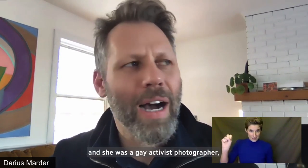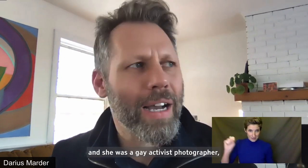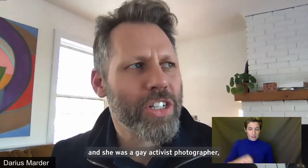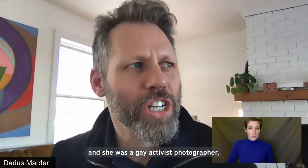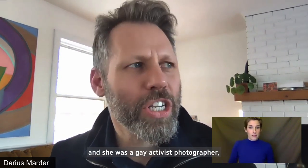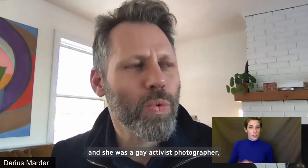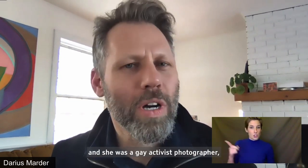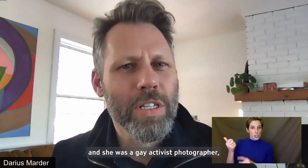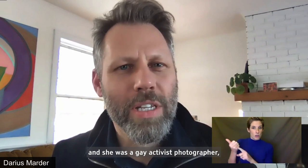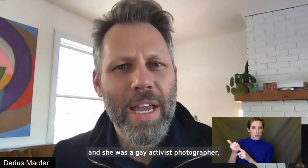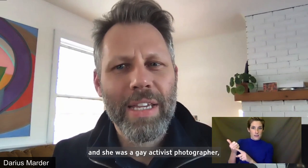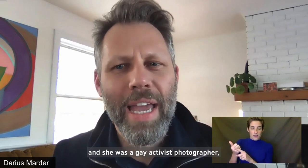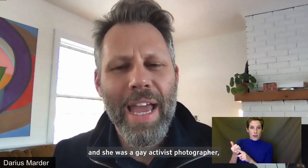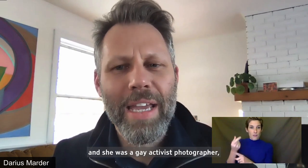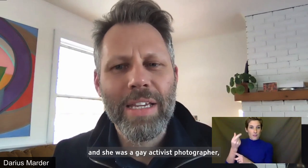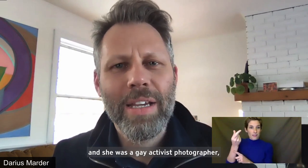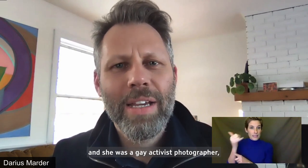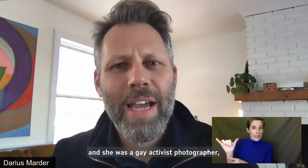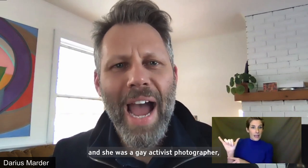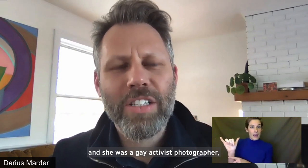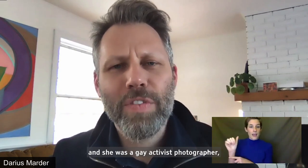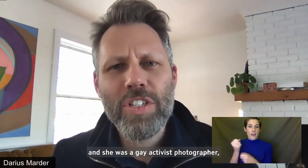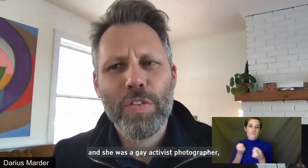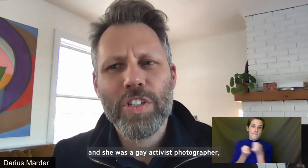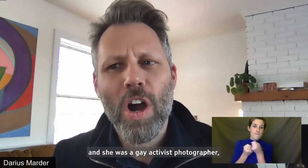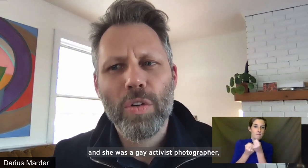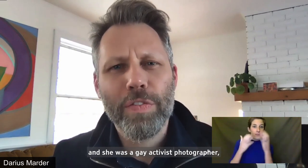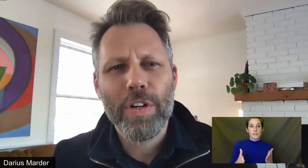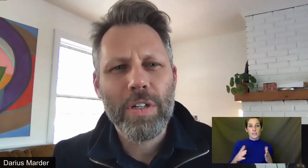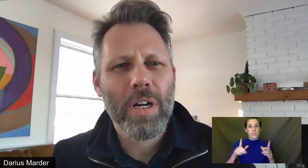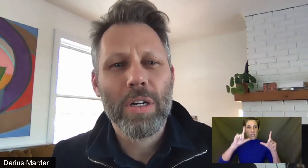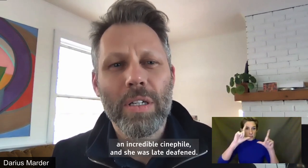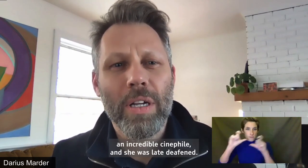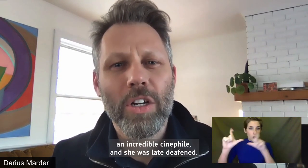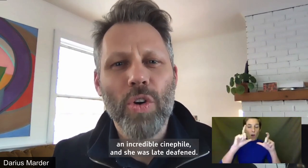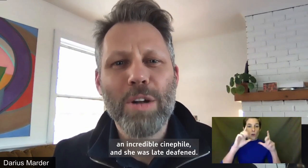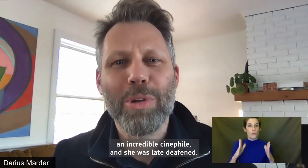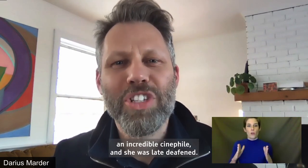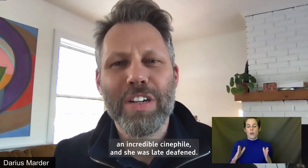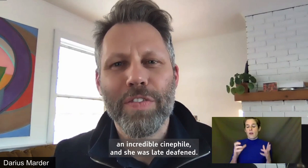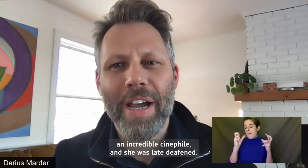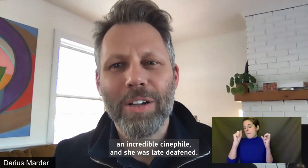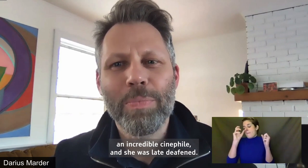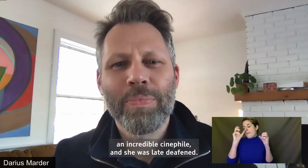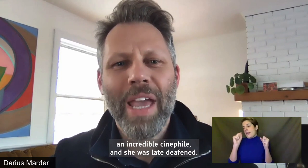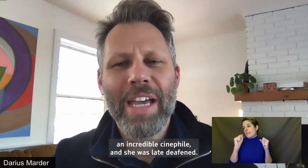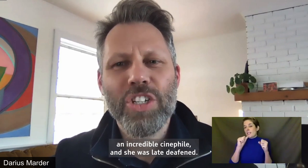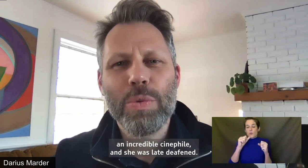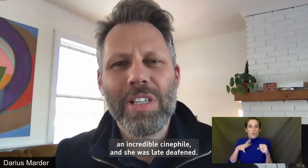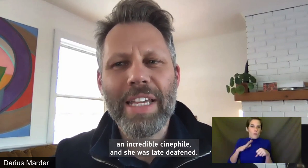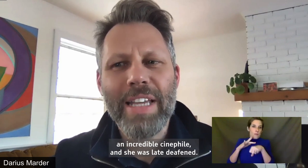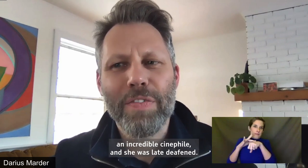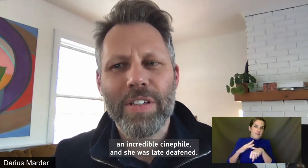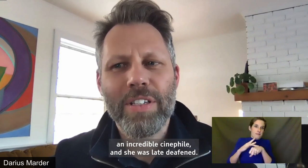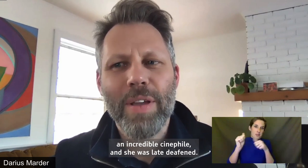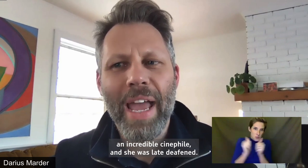and she was a gay activist, photographer, an incredible cinephile, and she